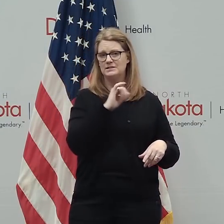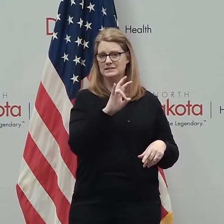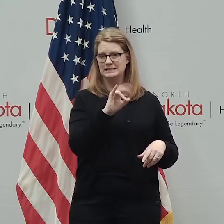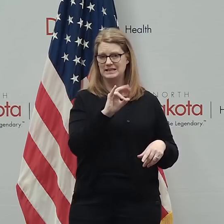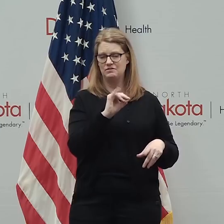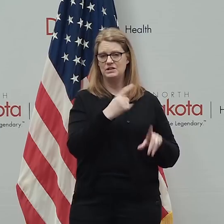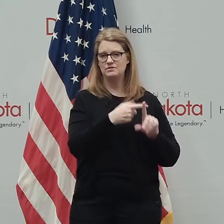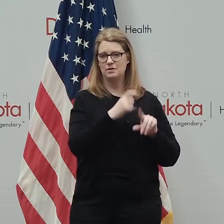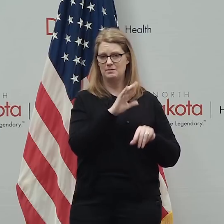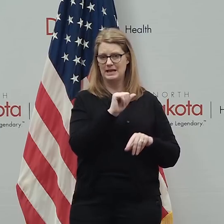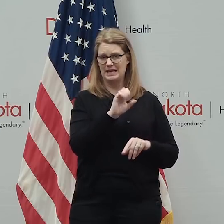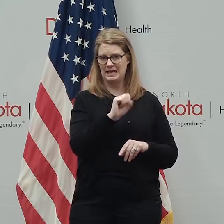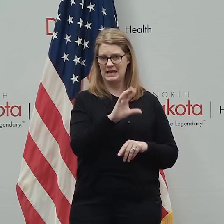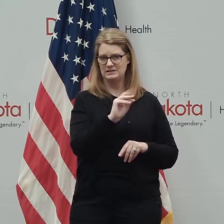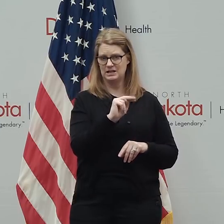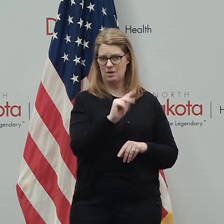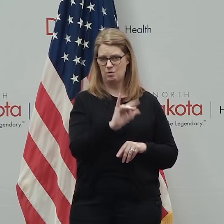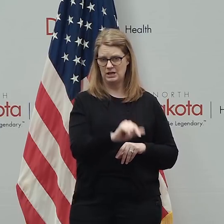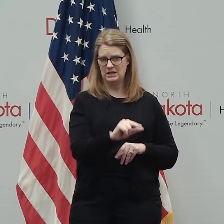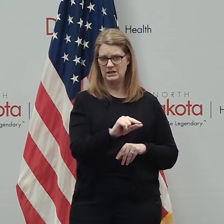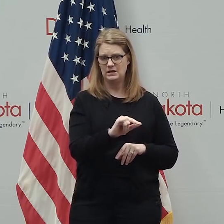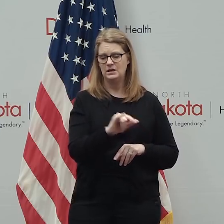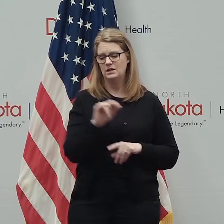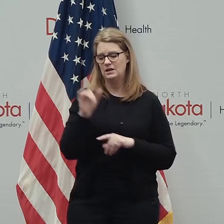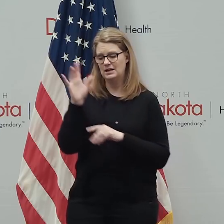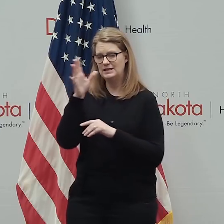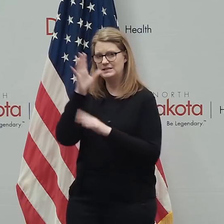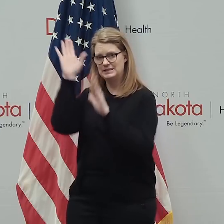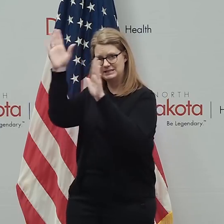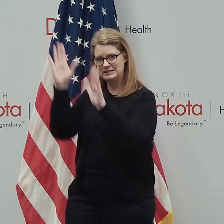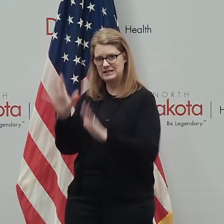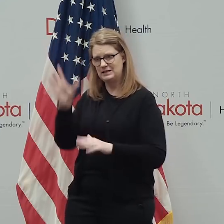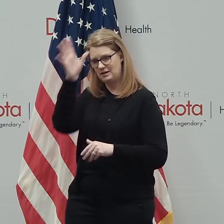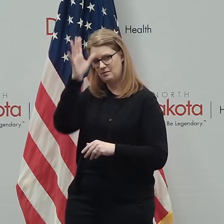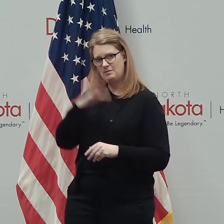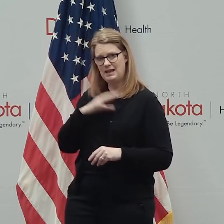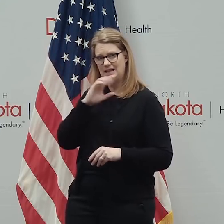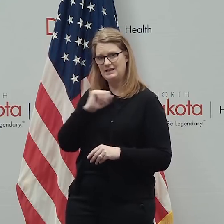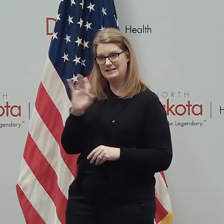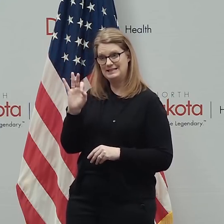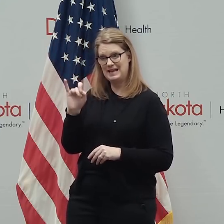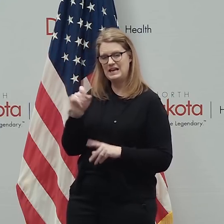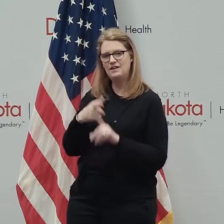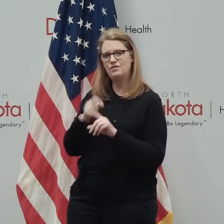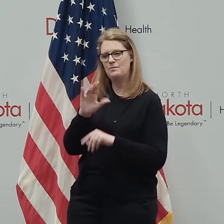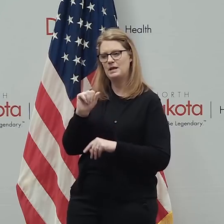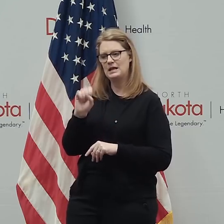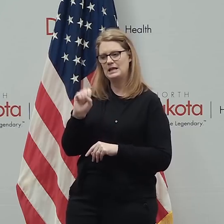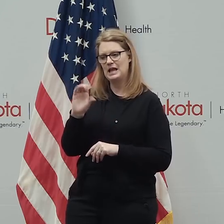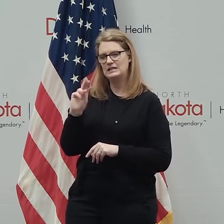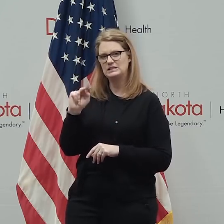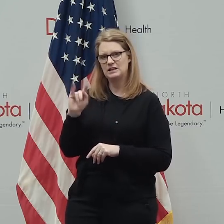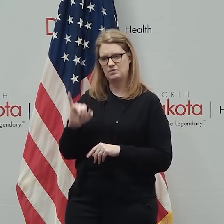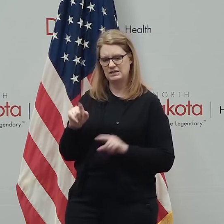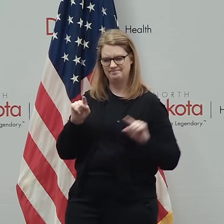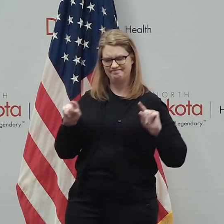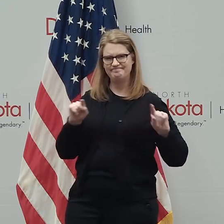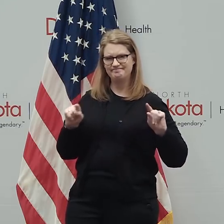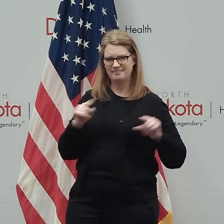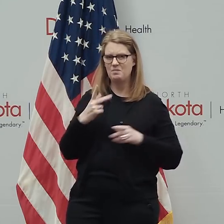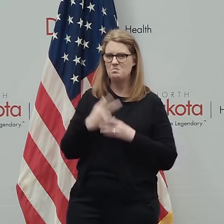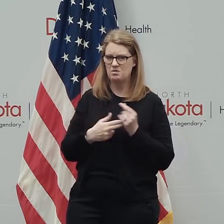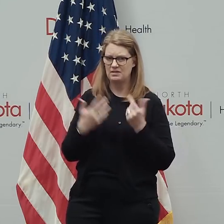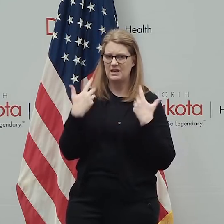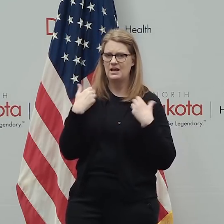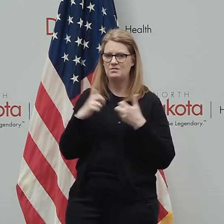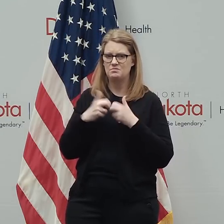70s from Cass County, and on Sunday, a male in his 90s from Cass County. Both had underlying health conditions,